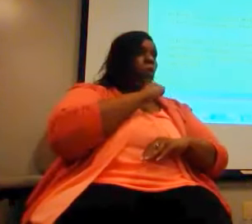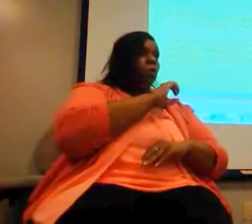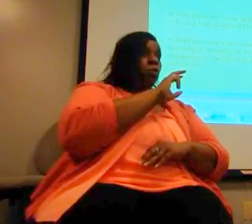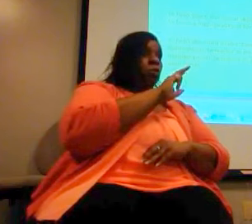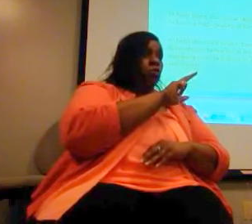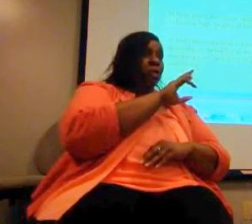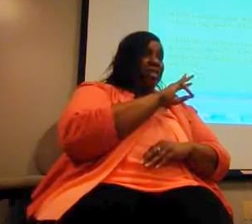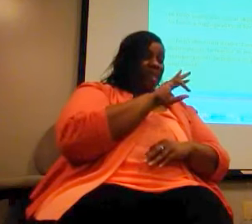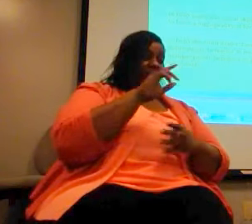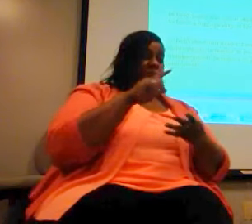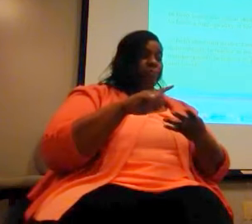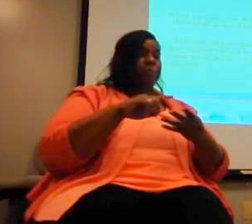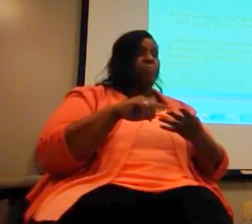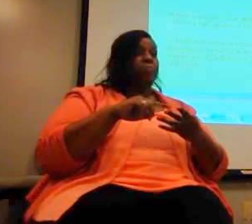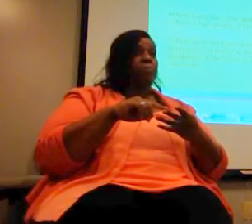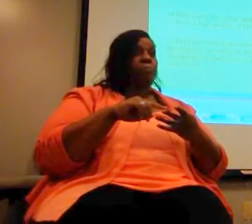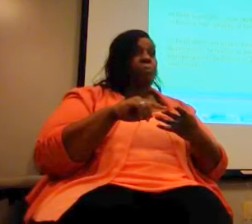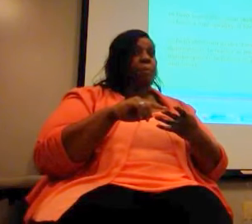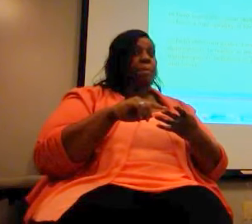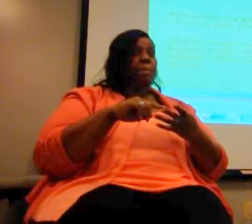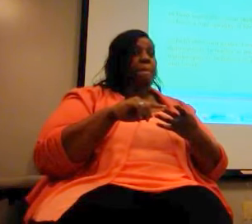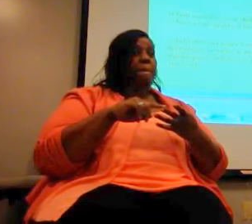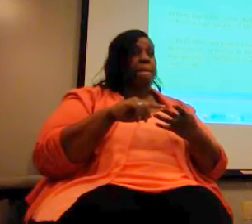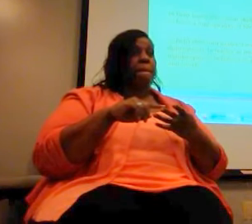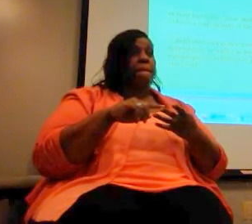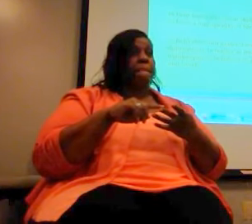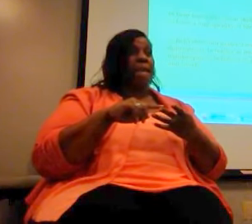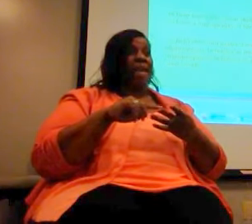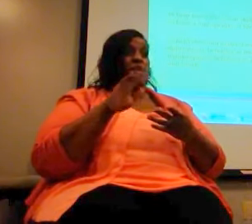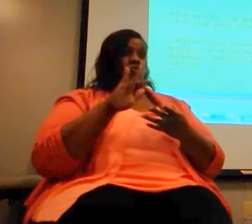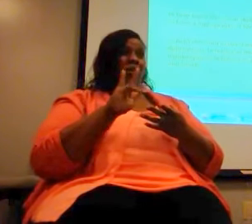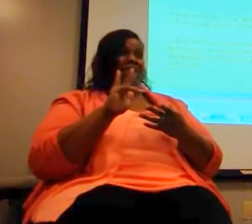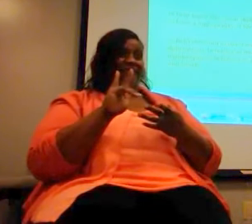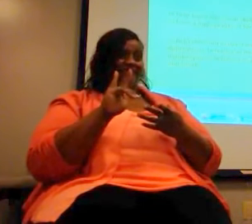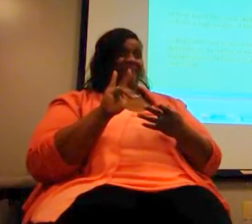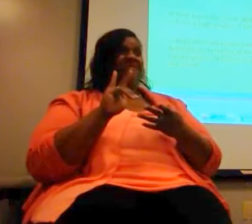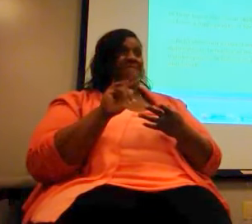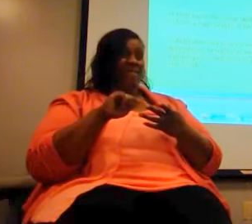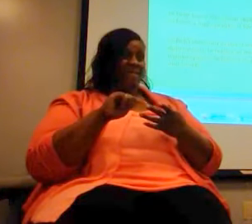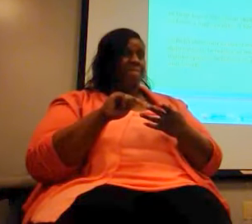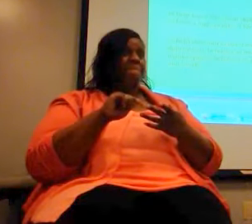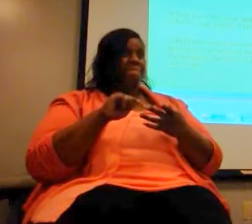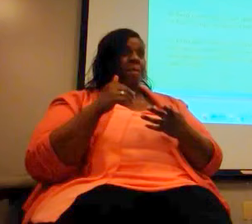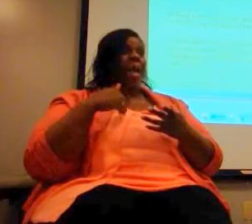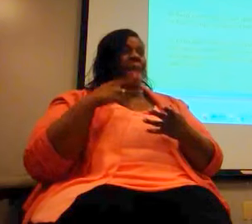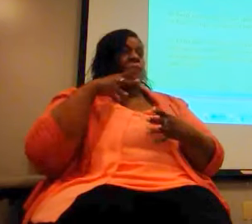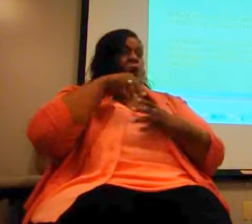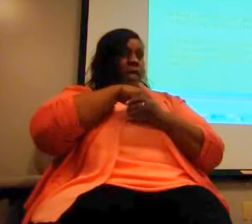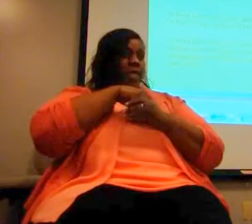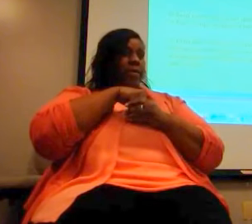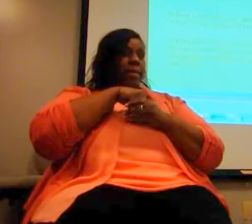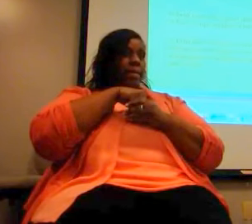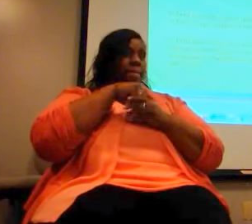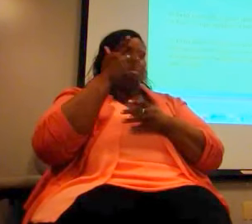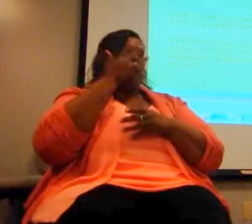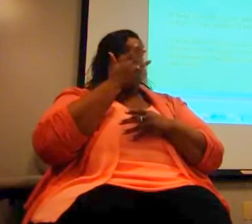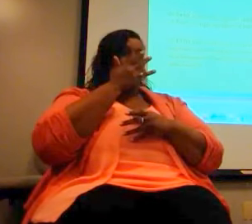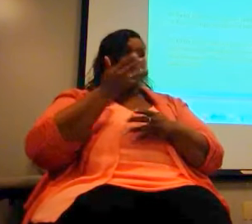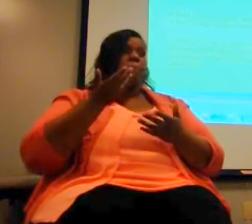believe he's 27, of course. And I have a 25-year-old. My 25-year-old has autism.